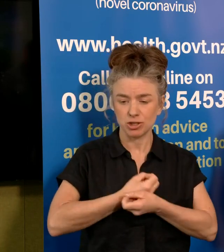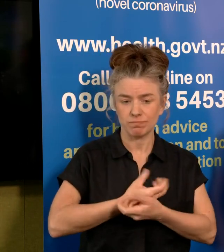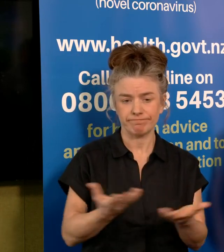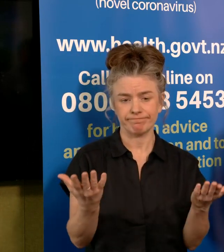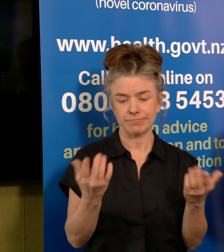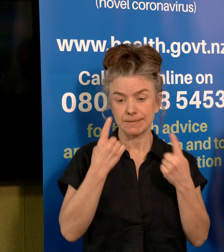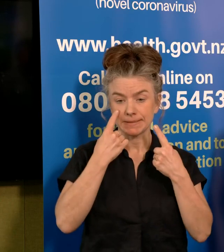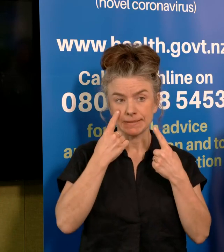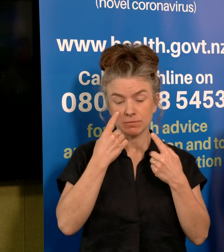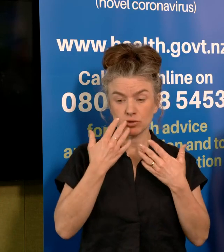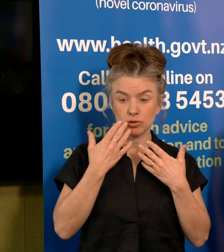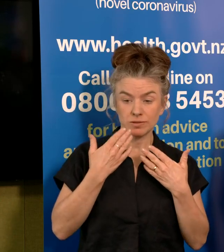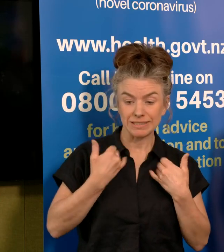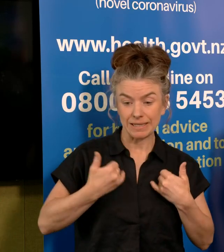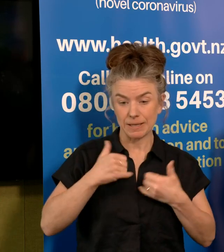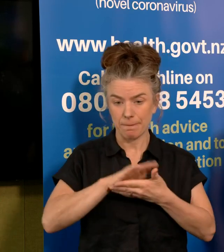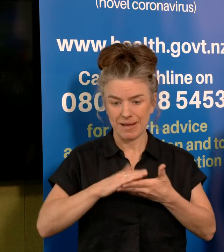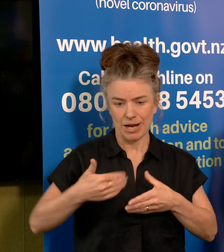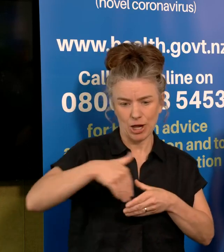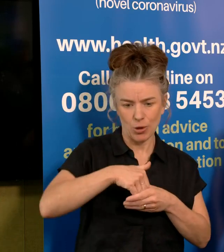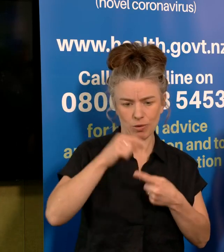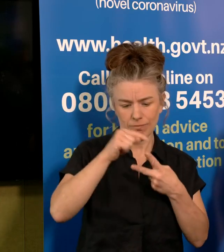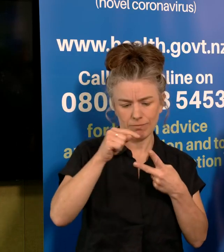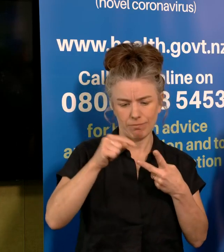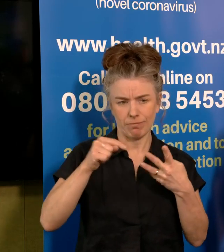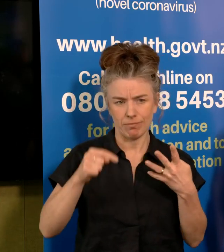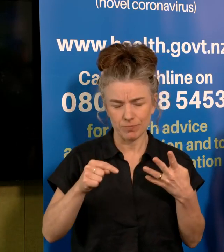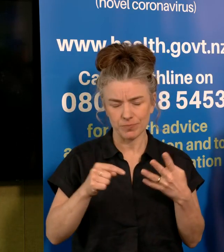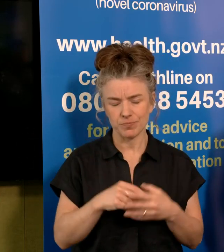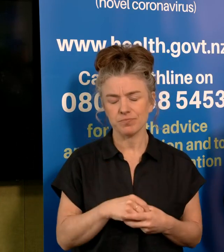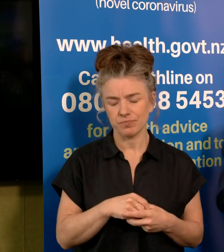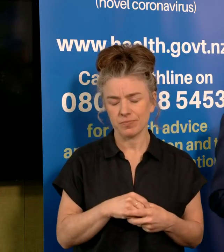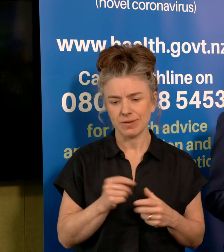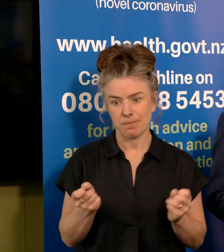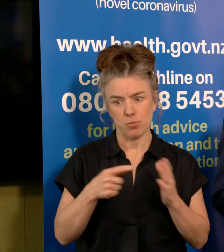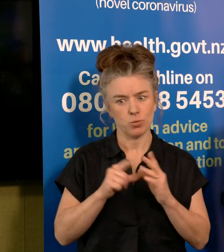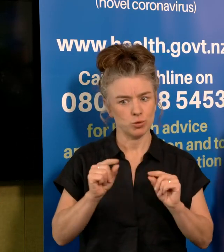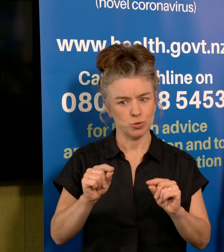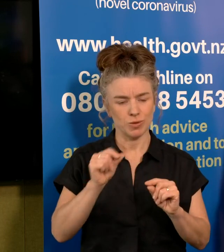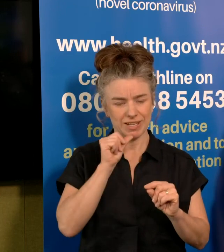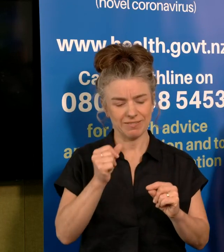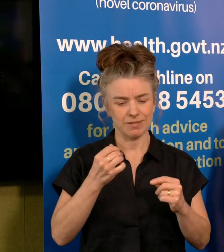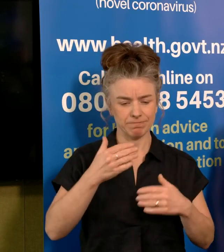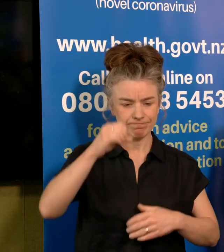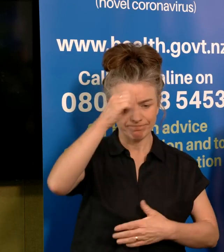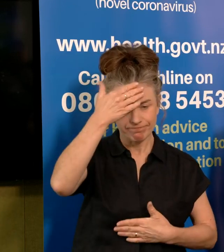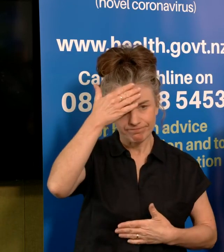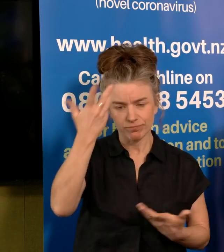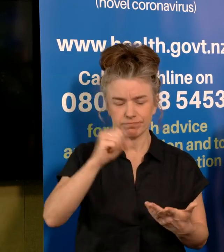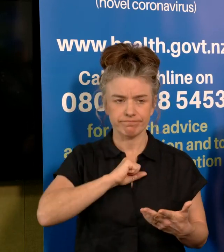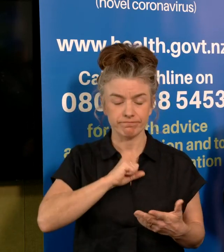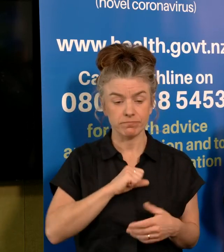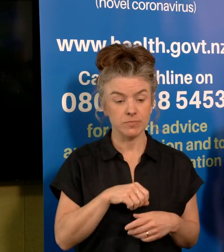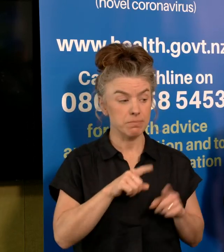the symptoms are and what to do if they are symptomatic. And just to finish and reiterate the point Michelle made earlier on, if you are